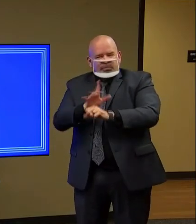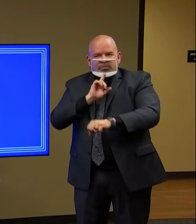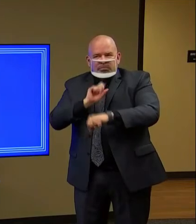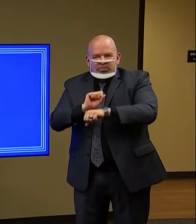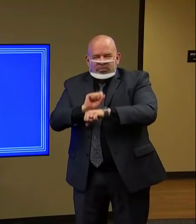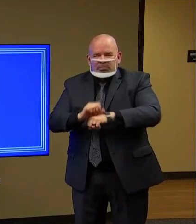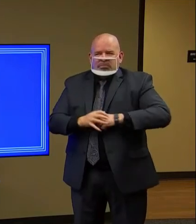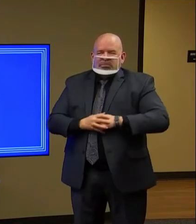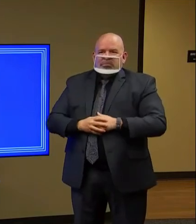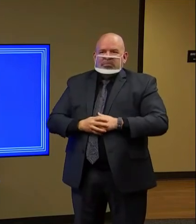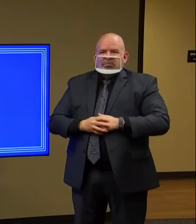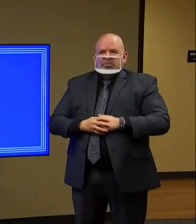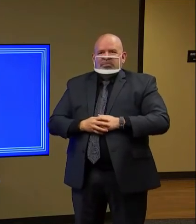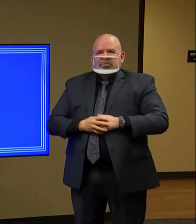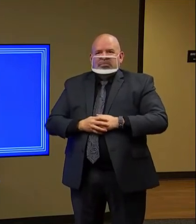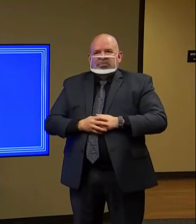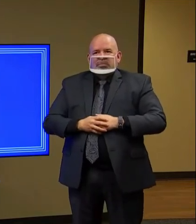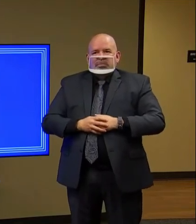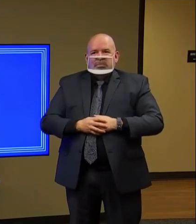previous high of